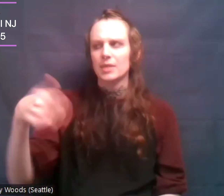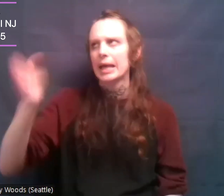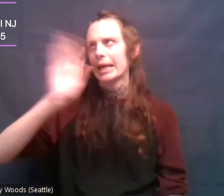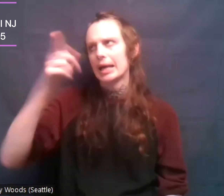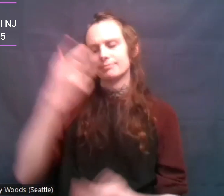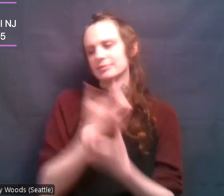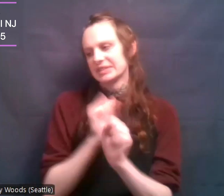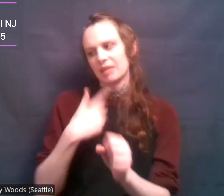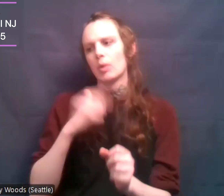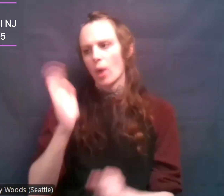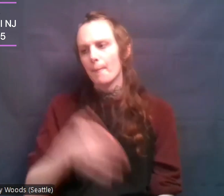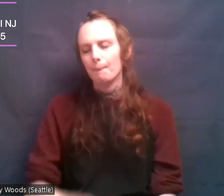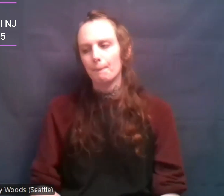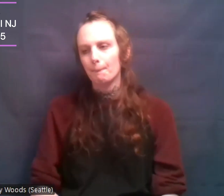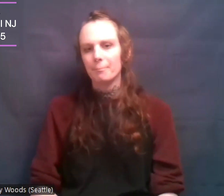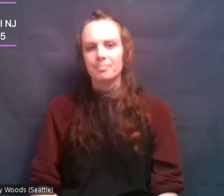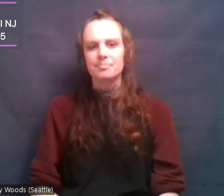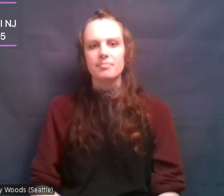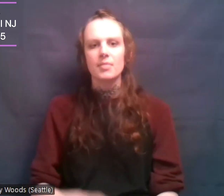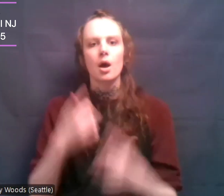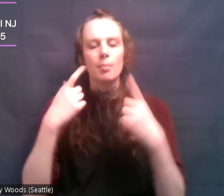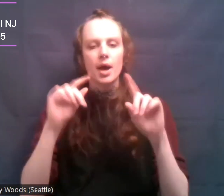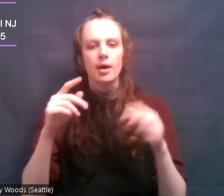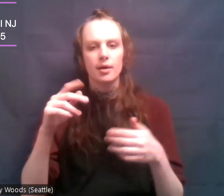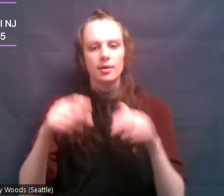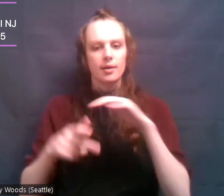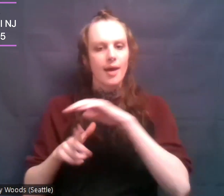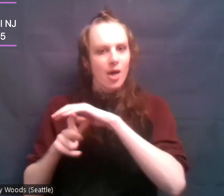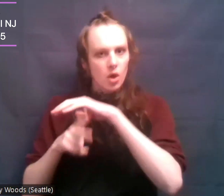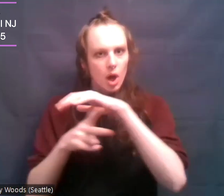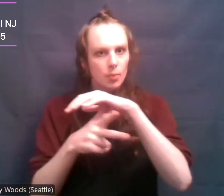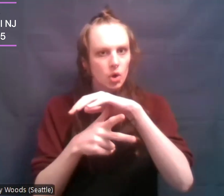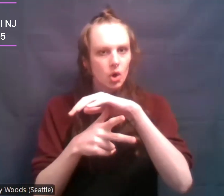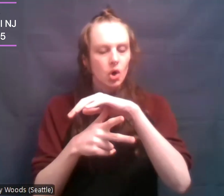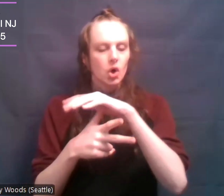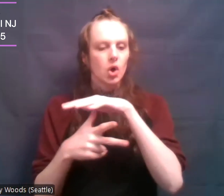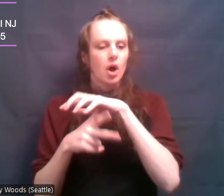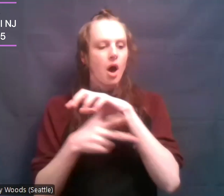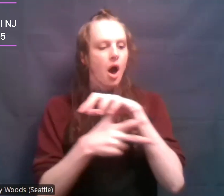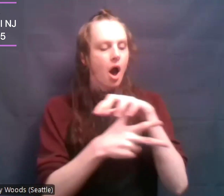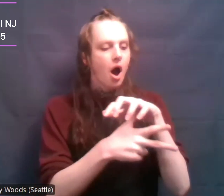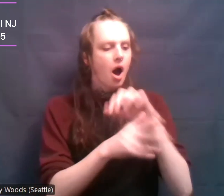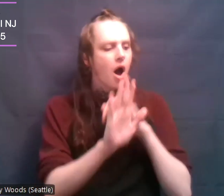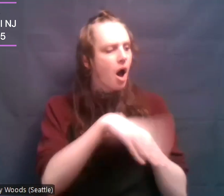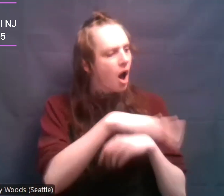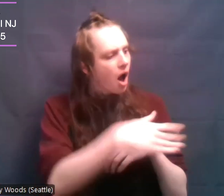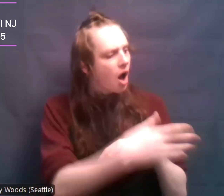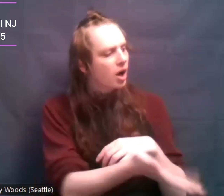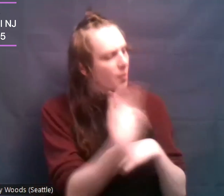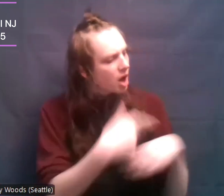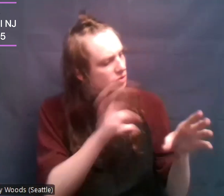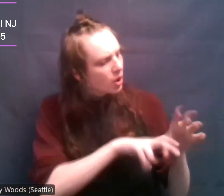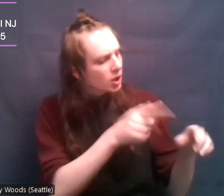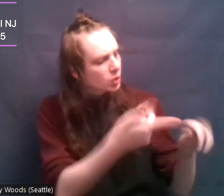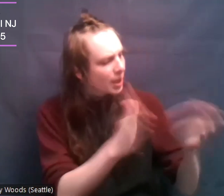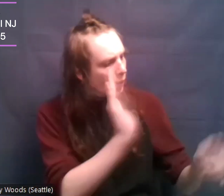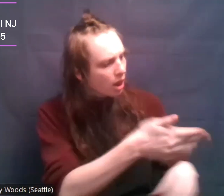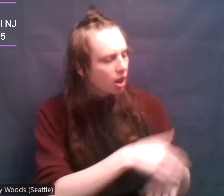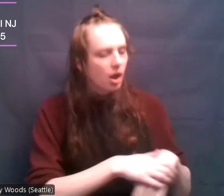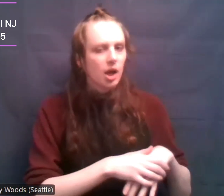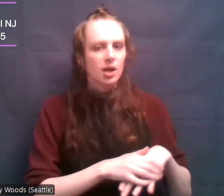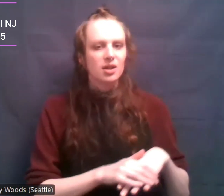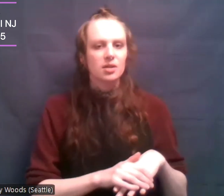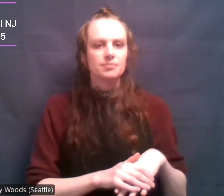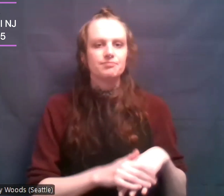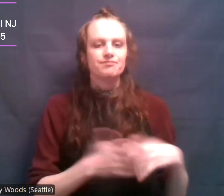worry about me. And finally, a helicopter comes by, and the helicopter says, hey, get on, like, you're gonna die. And